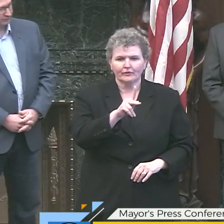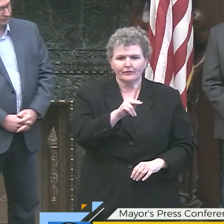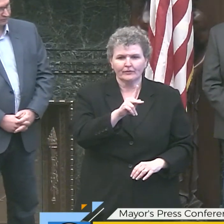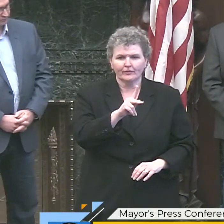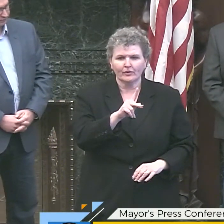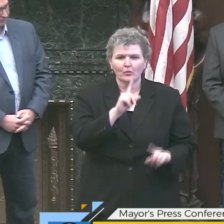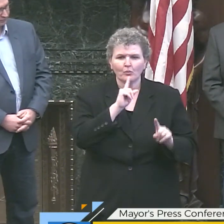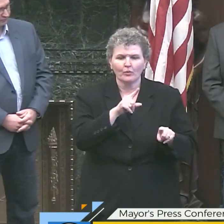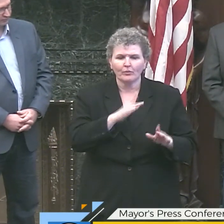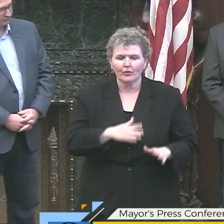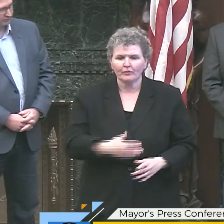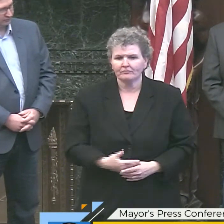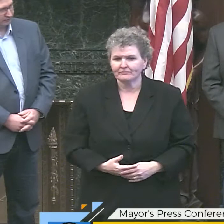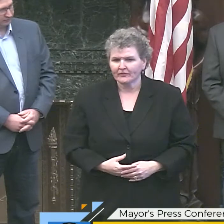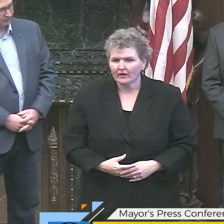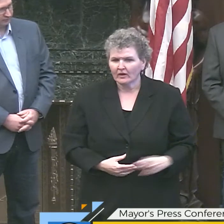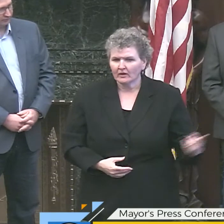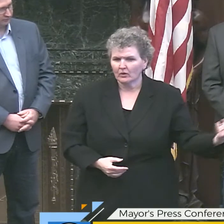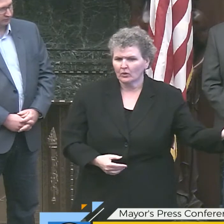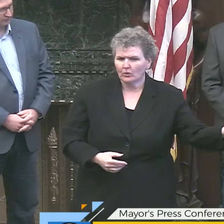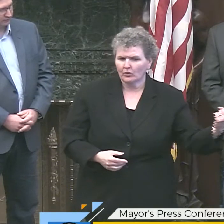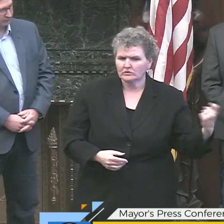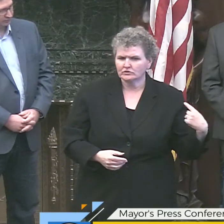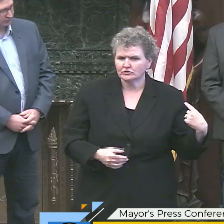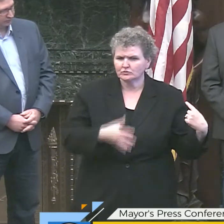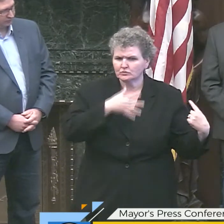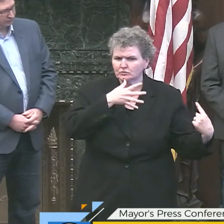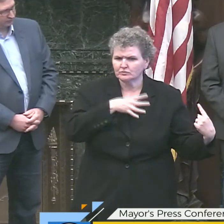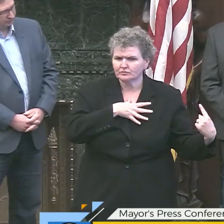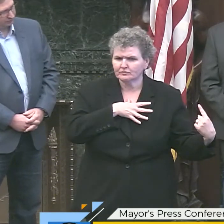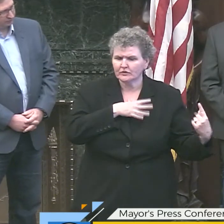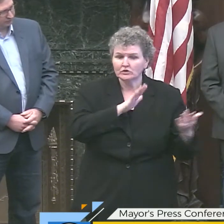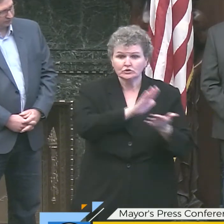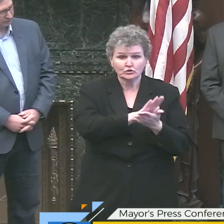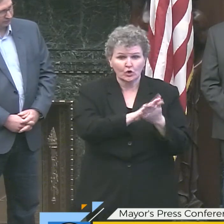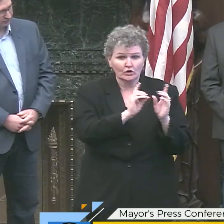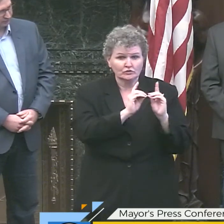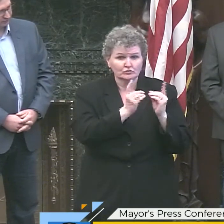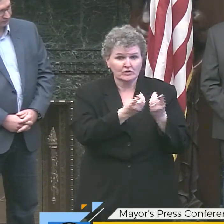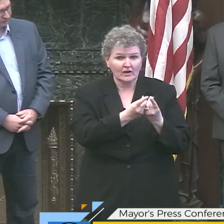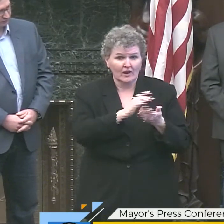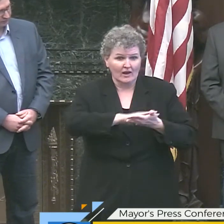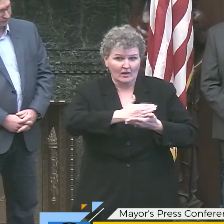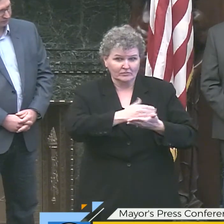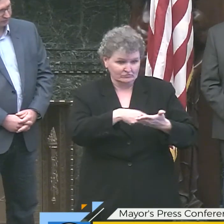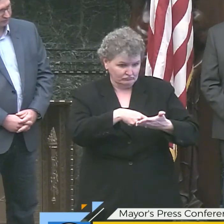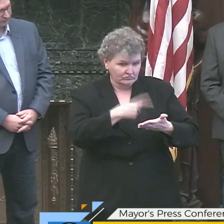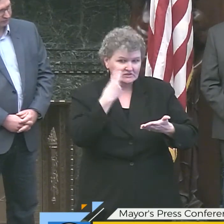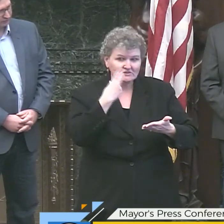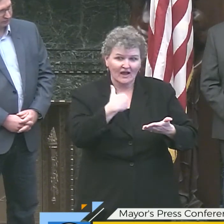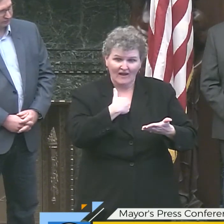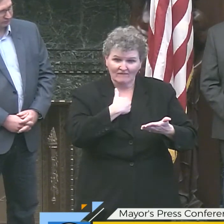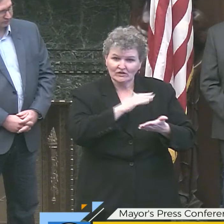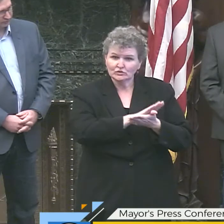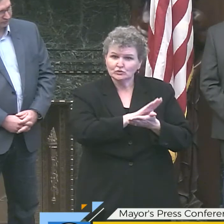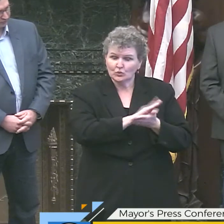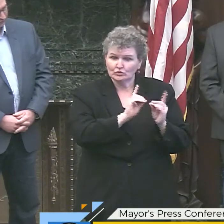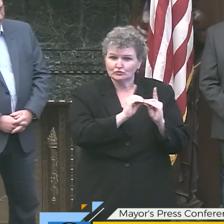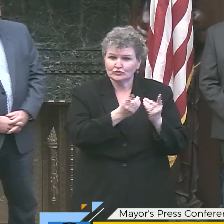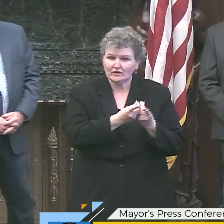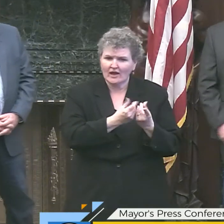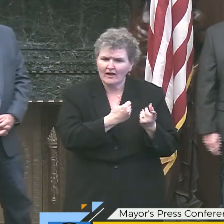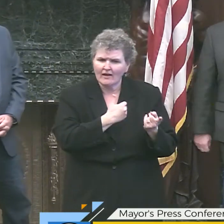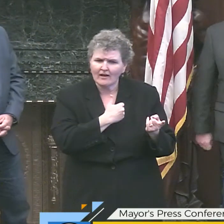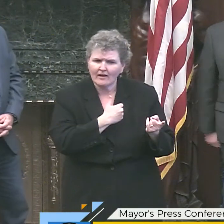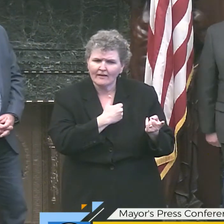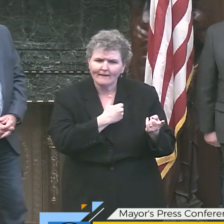Hi. So as you know, the school district is distributing Chromebooks for students to get, and has a goal of universal